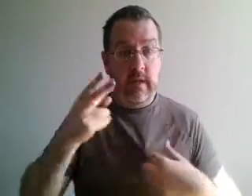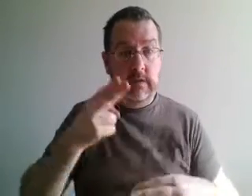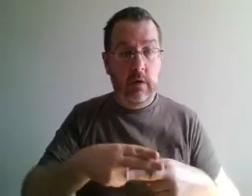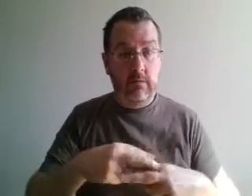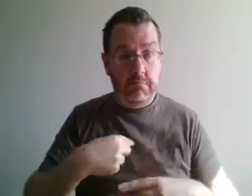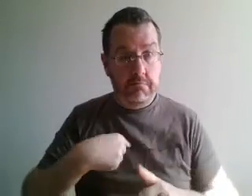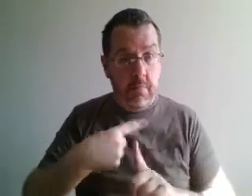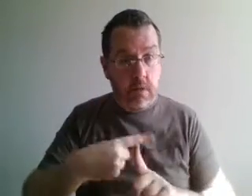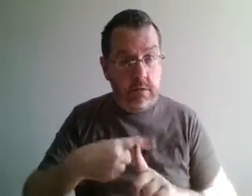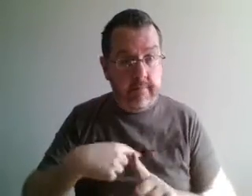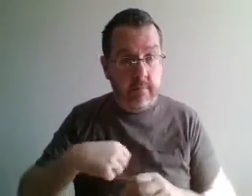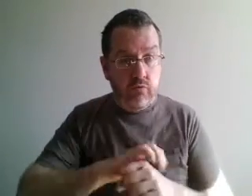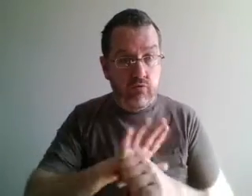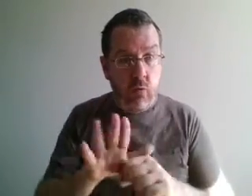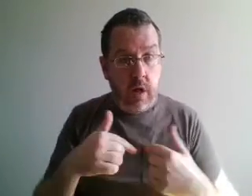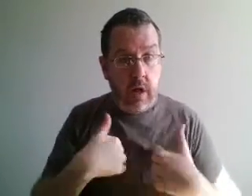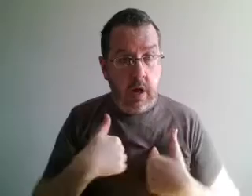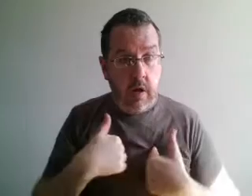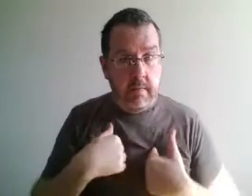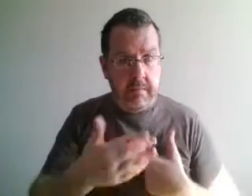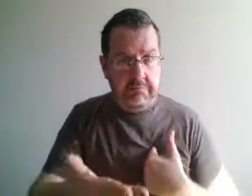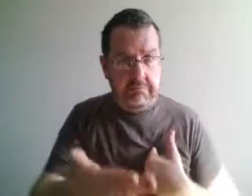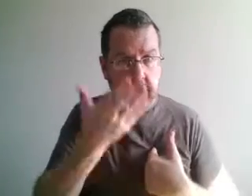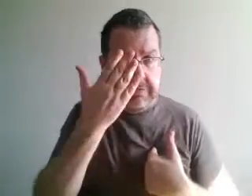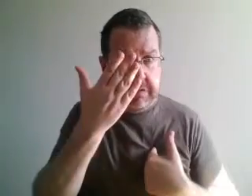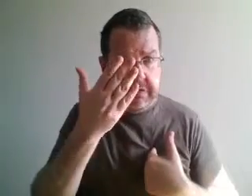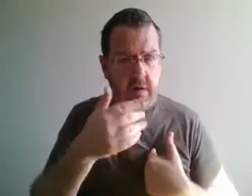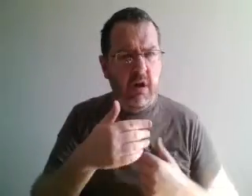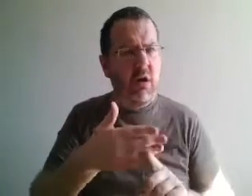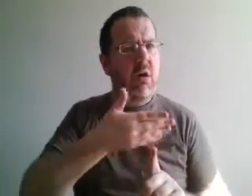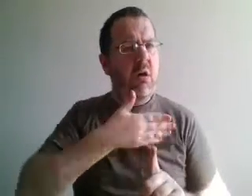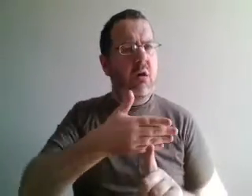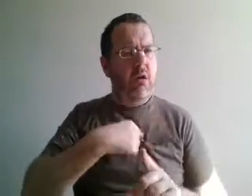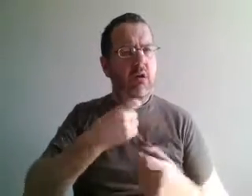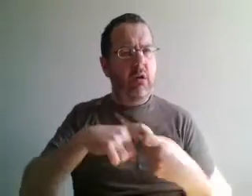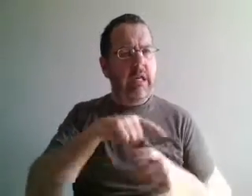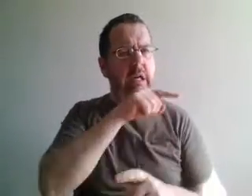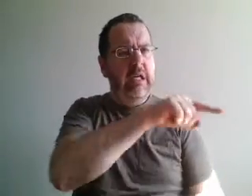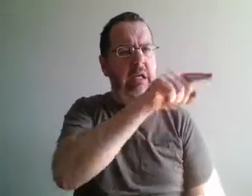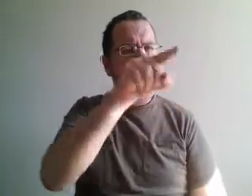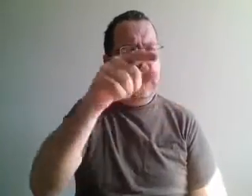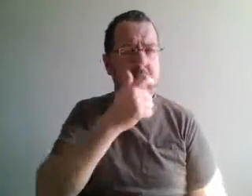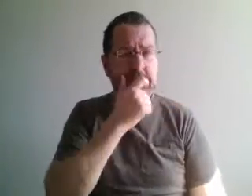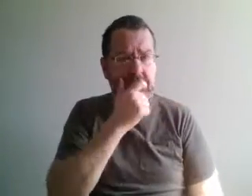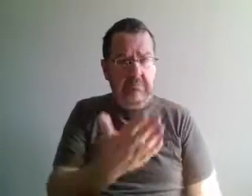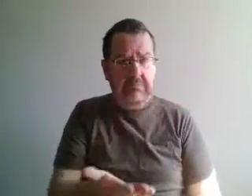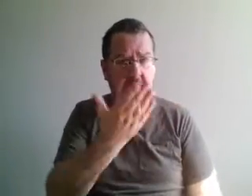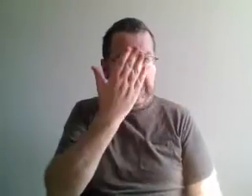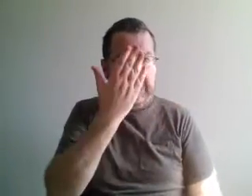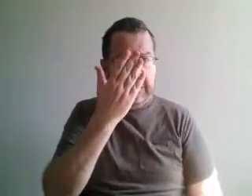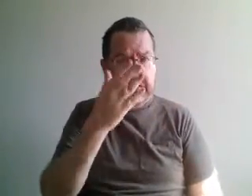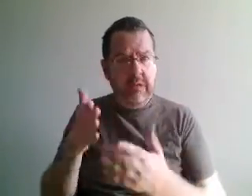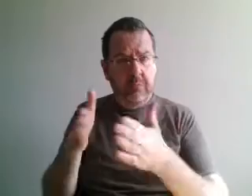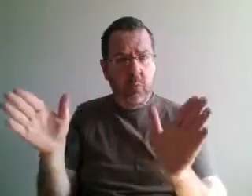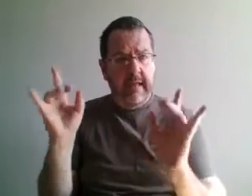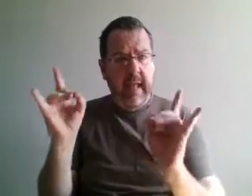or concerned about the people who will be contacted after that to say that they were in contact with somebody who had a positive test. I mean, if they